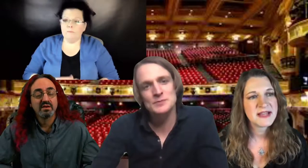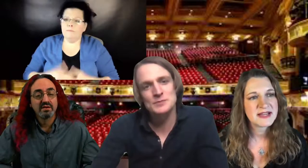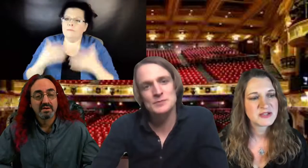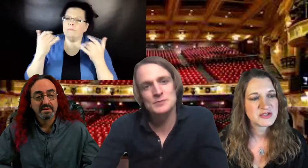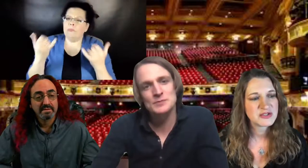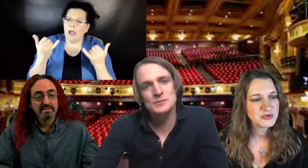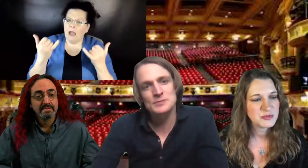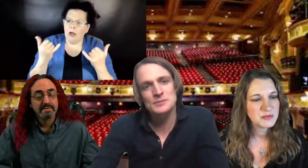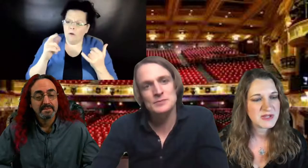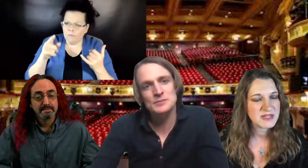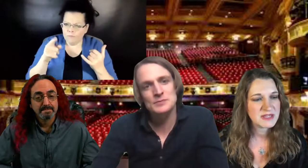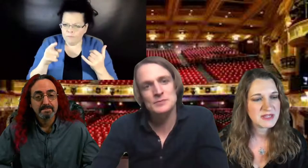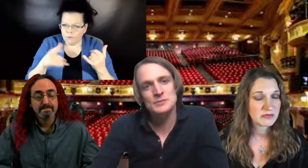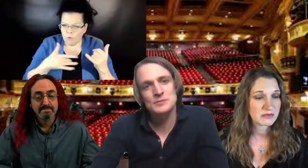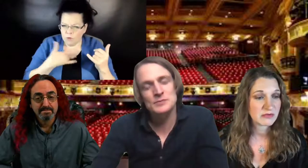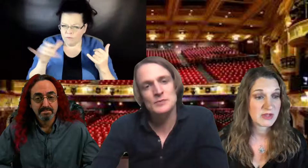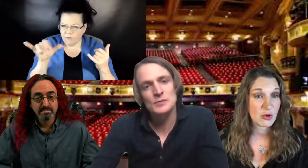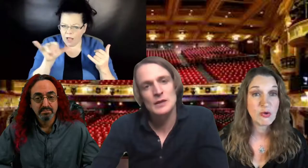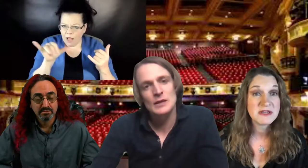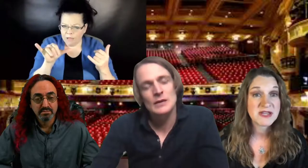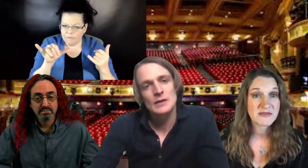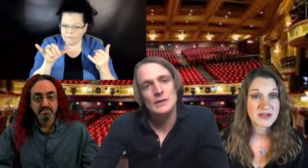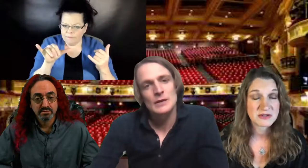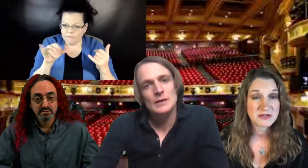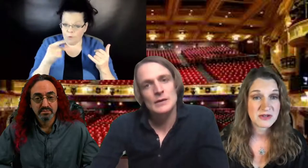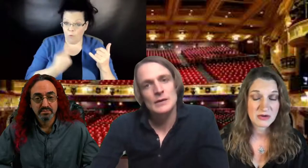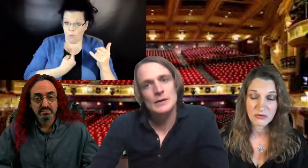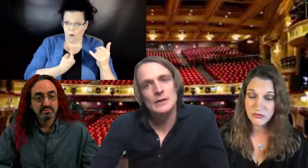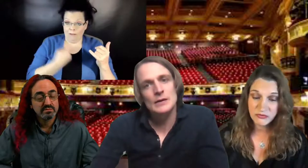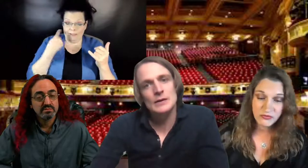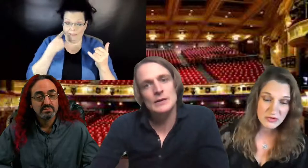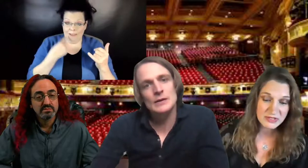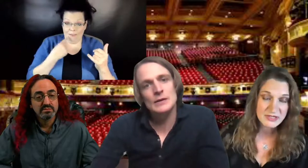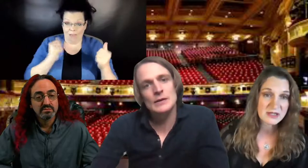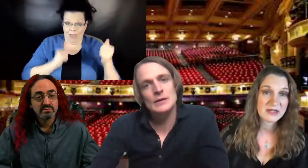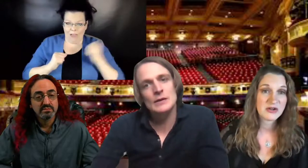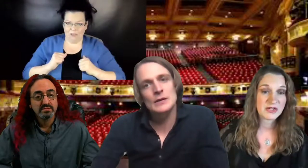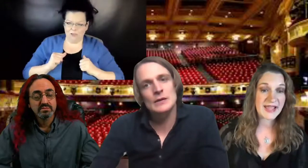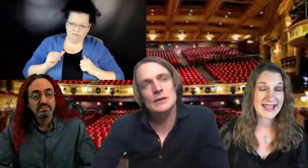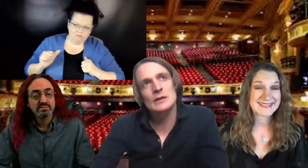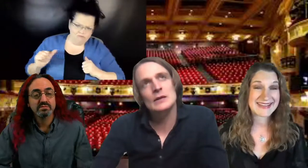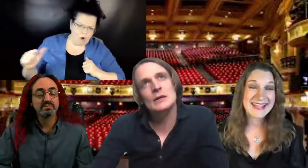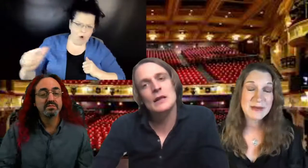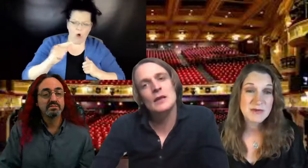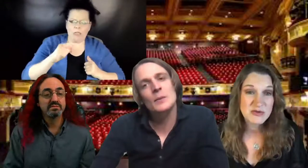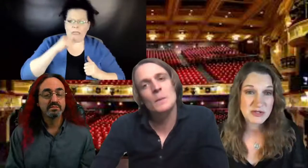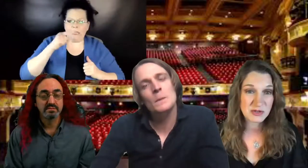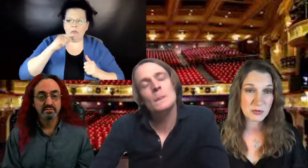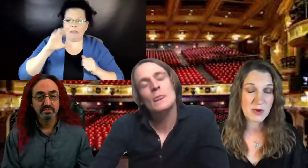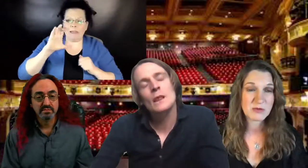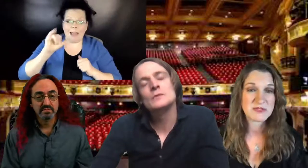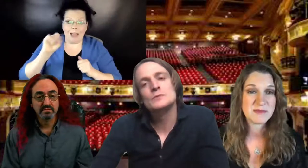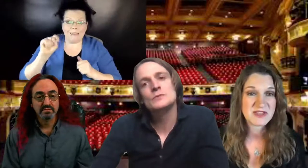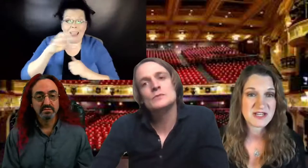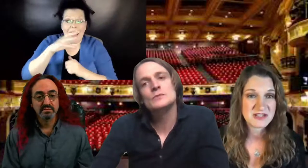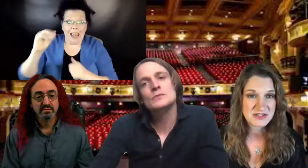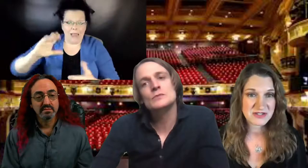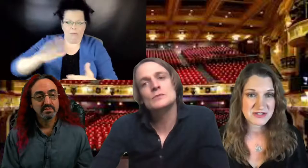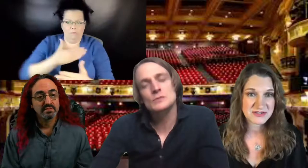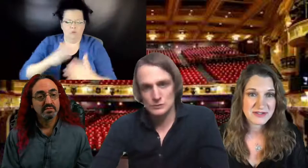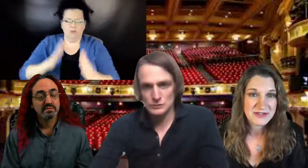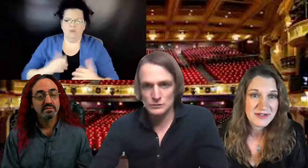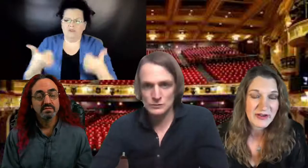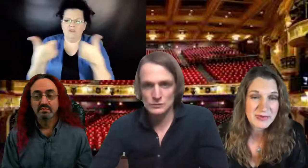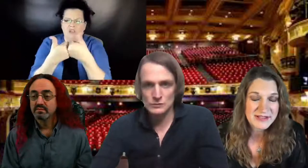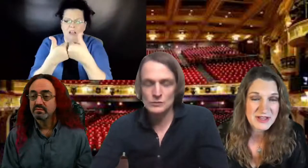was it like to be the only deaf actor in a fully hearing cast and a musical? What were some of the